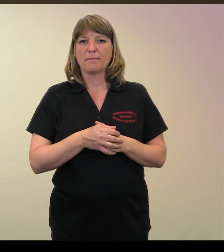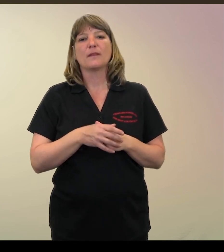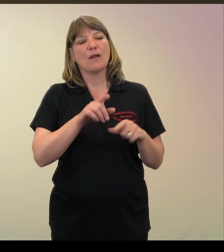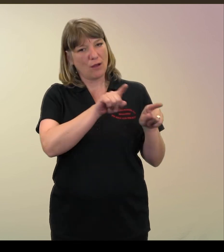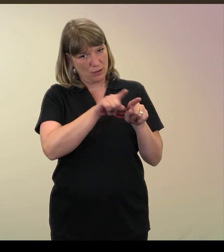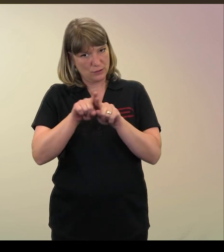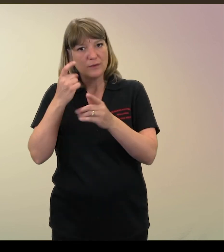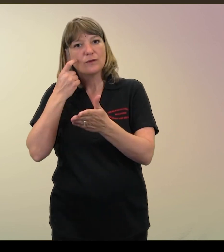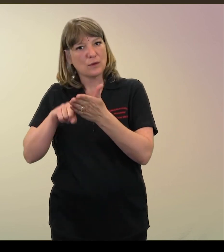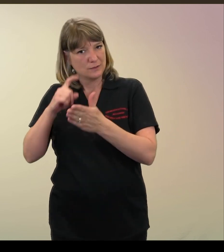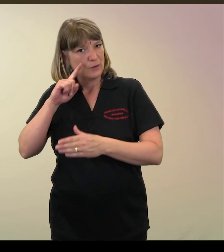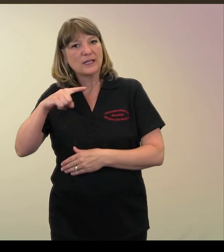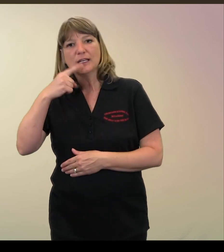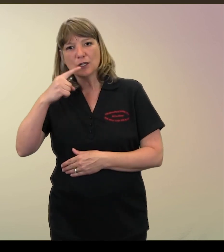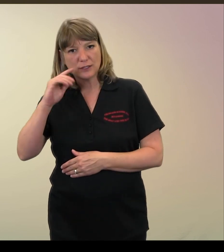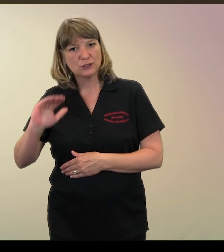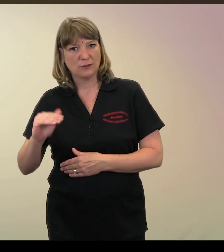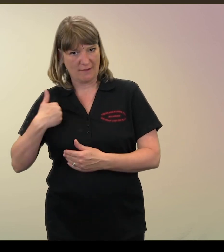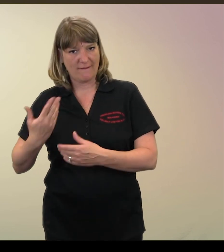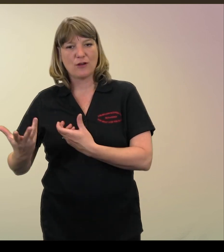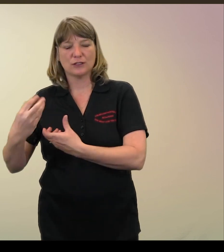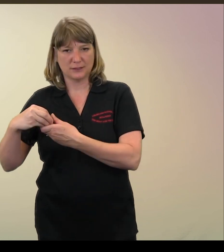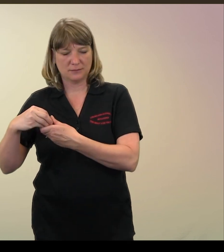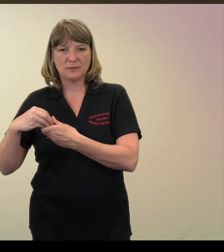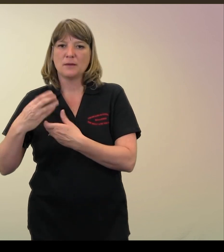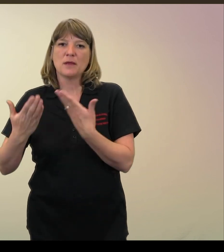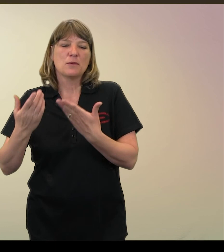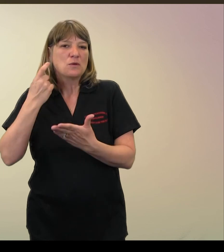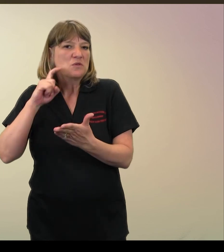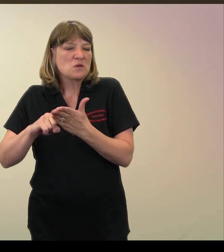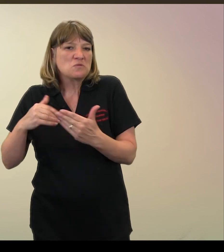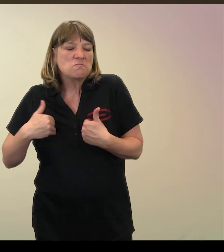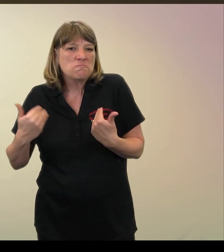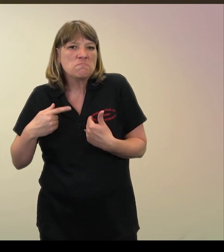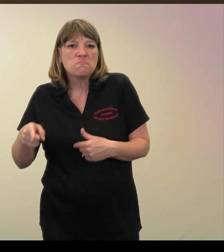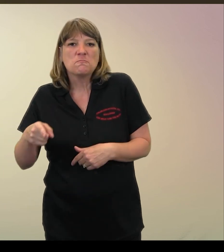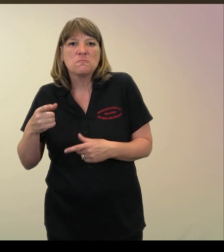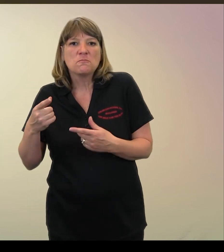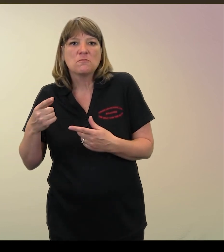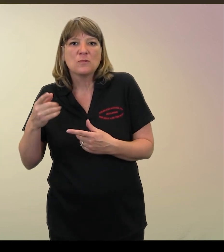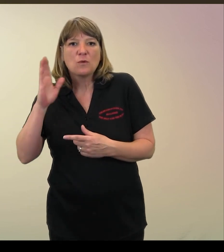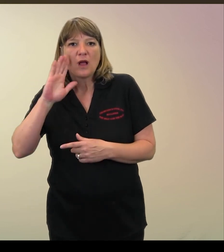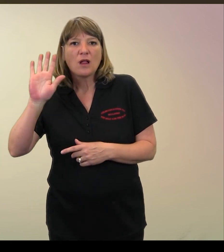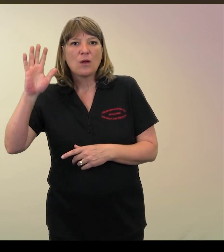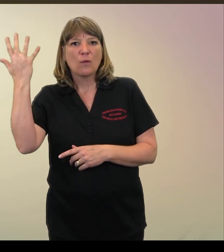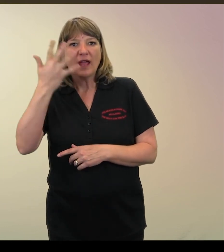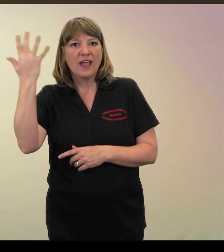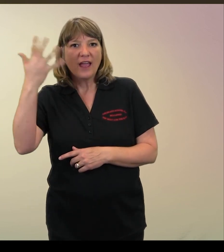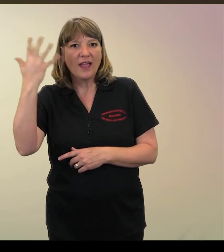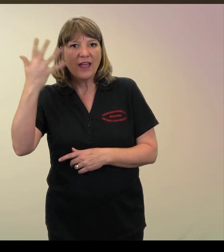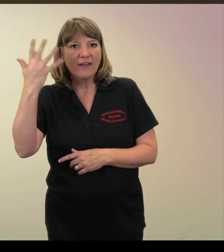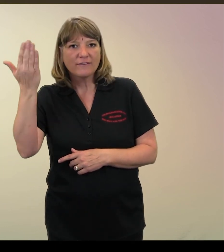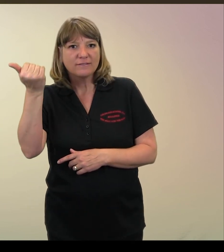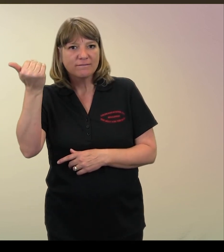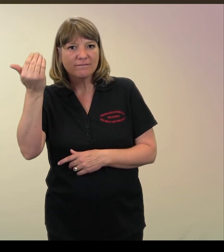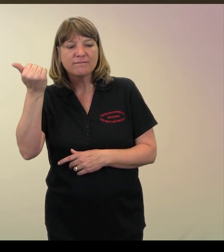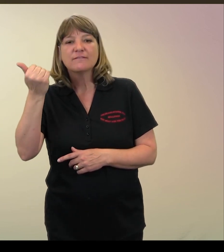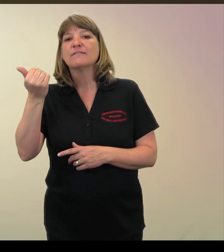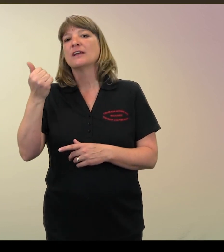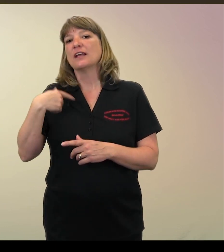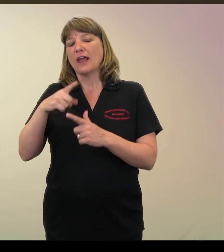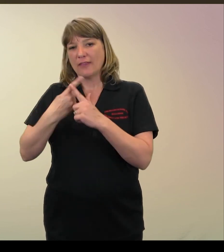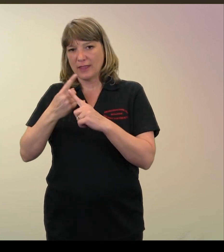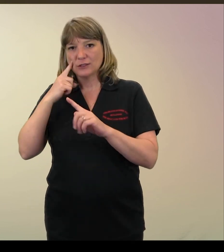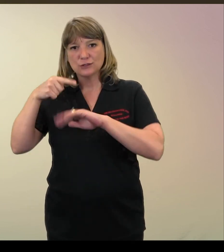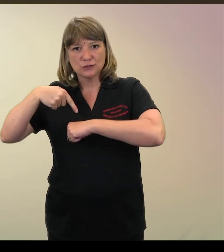This is something that we also see in hearing children with autism. You might see early on children who wave this way when we're working on teaching them to